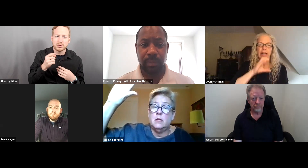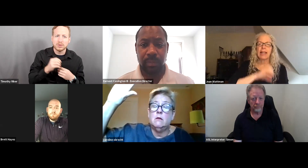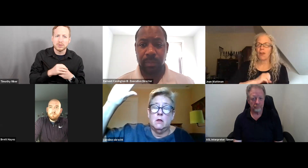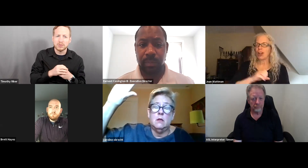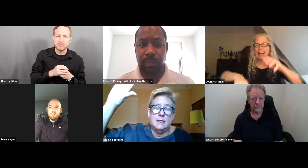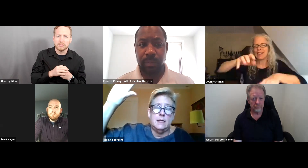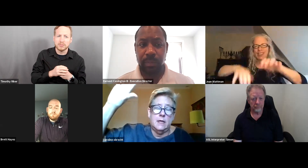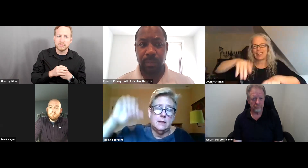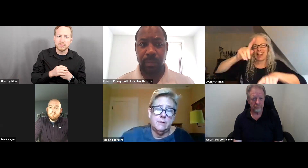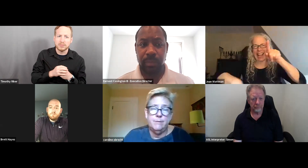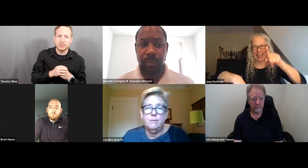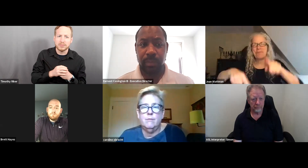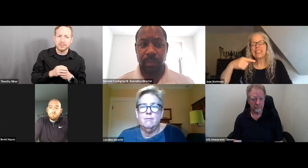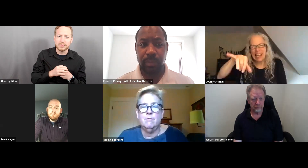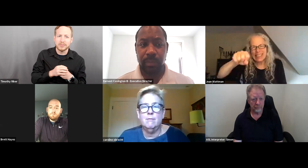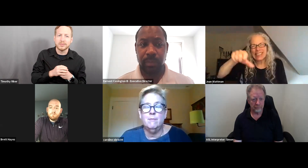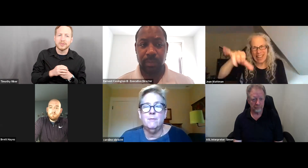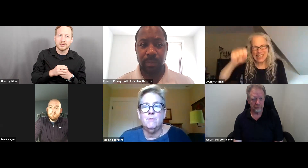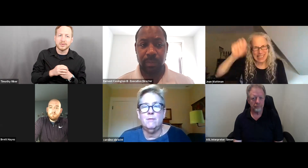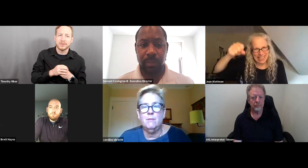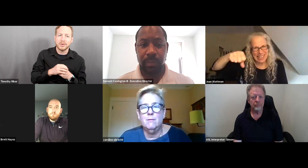chat, but I say yes.